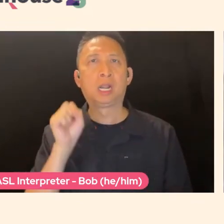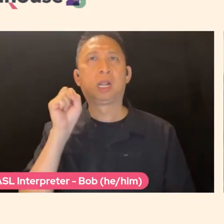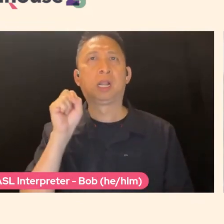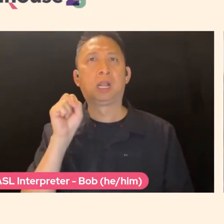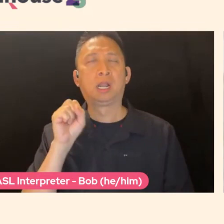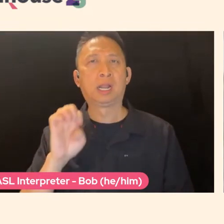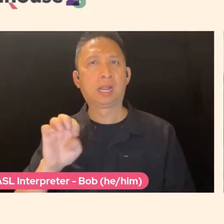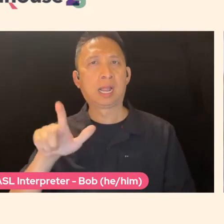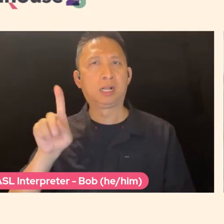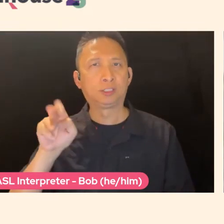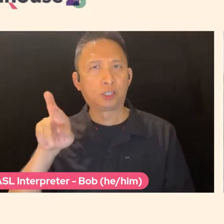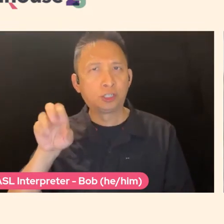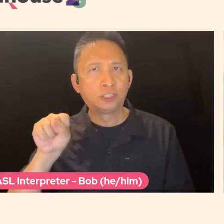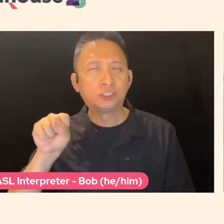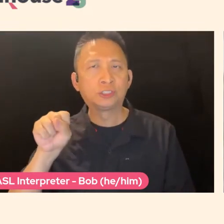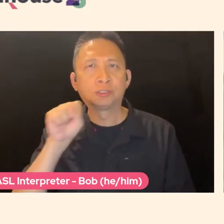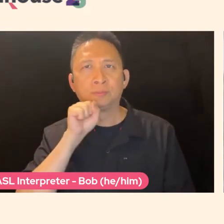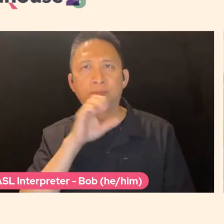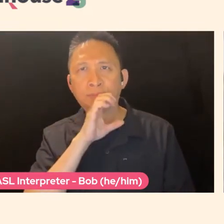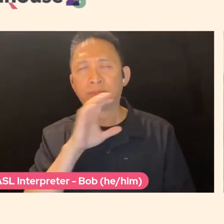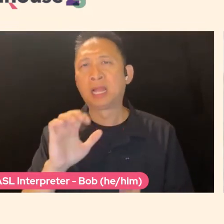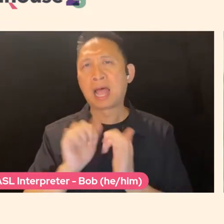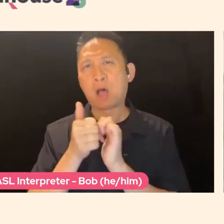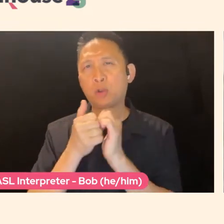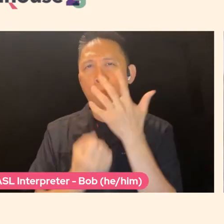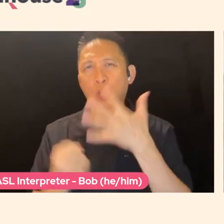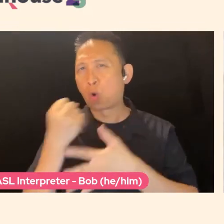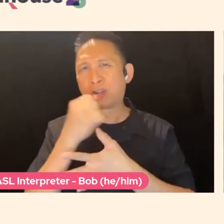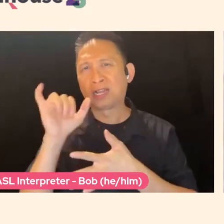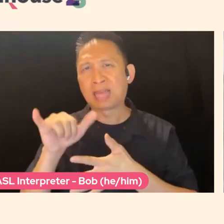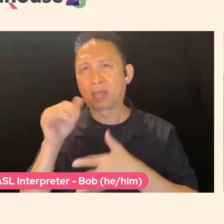them as you're getting the work done?